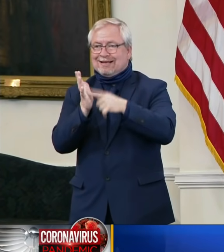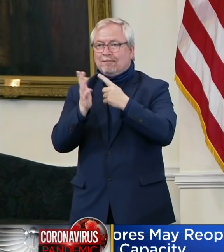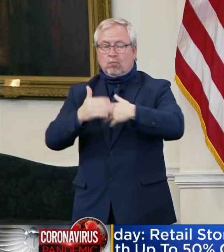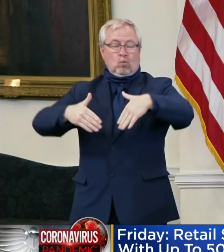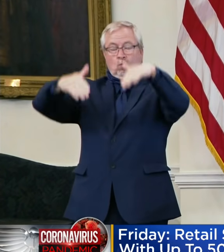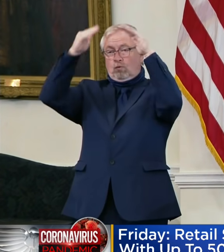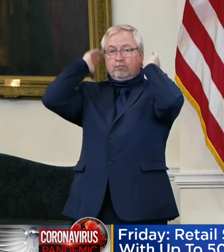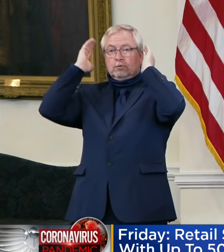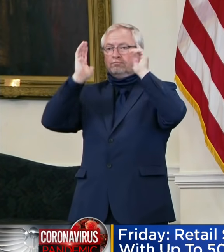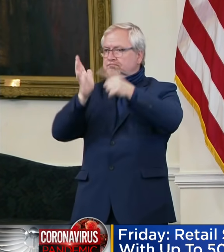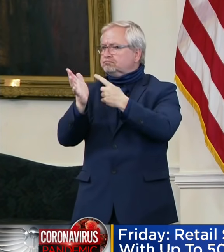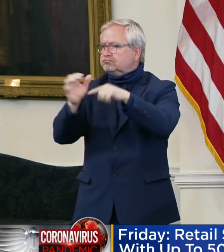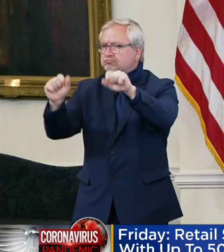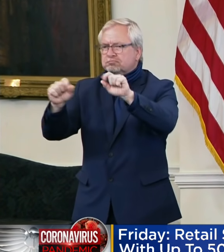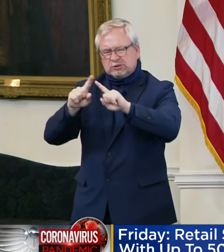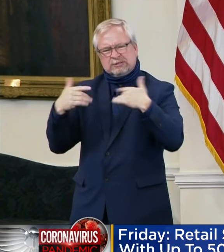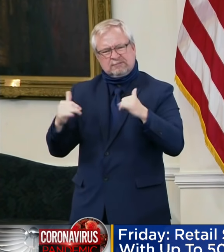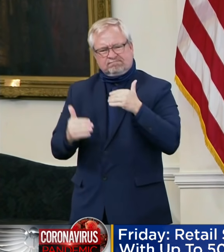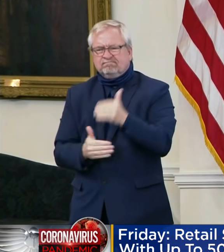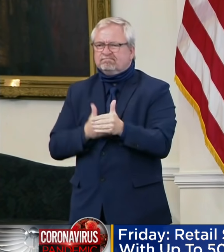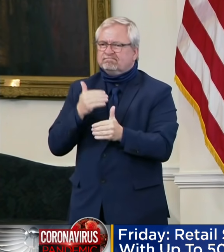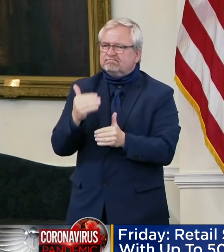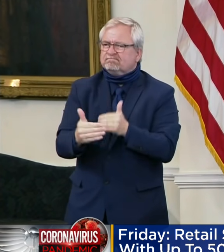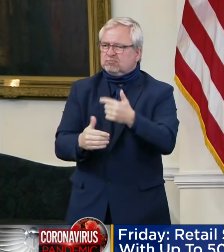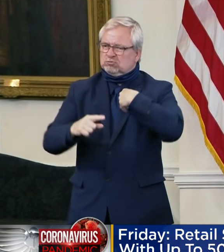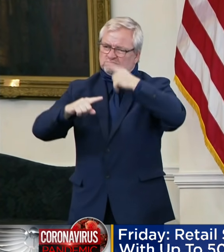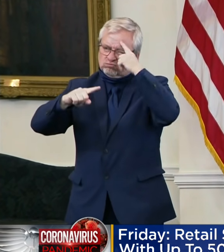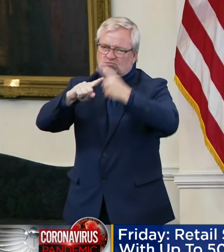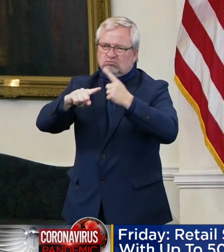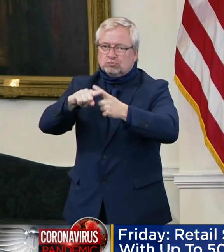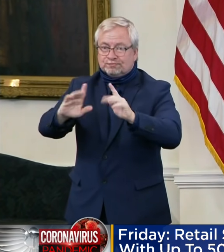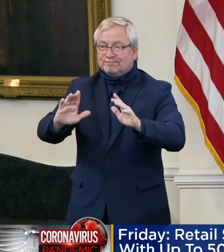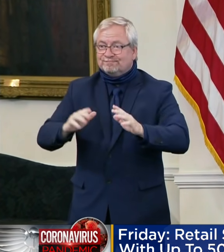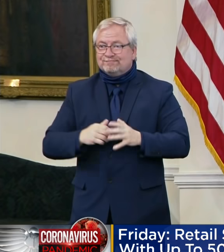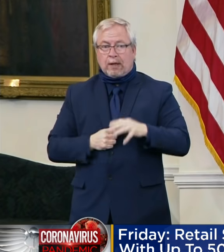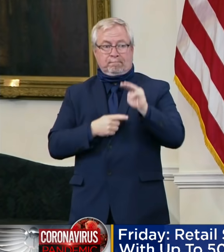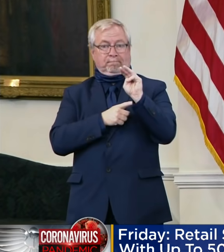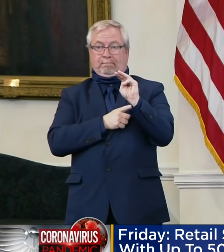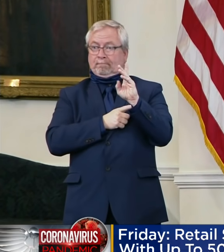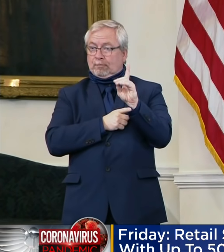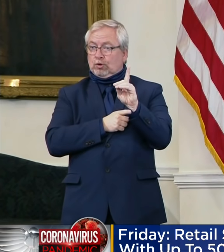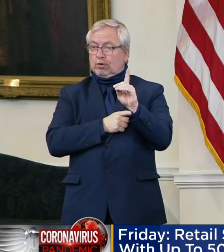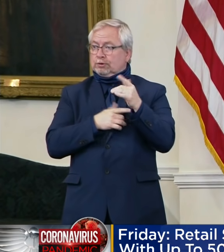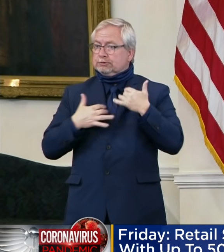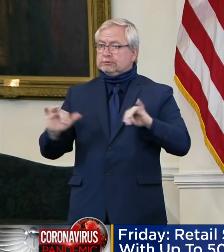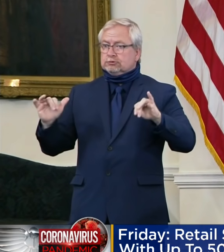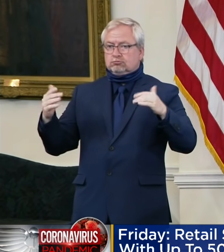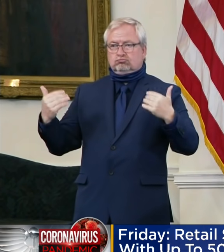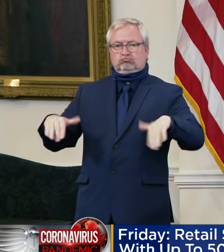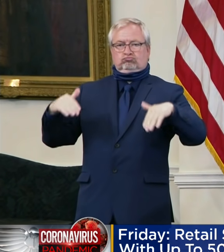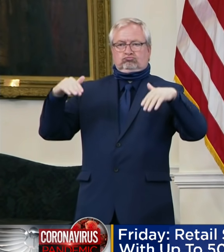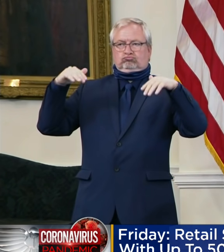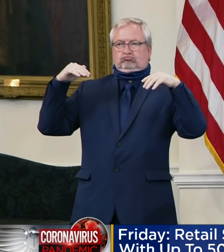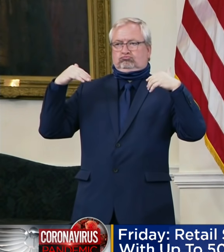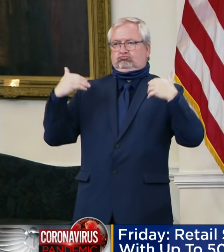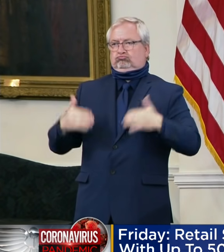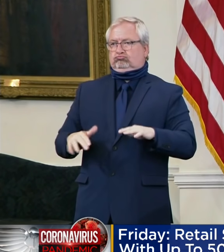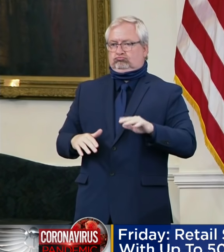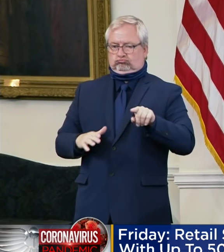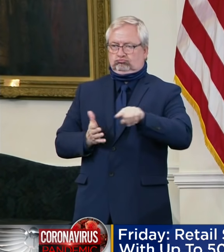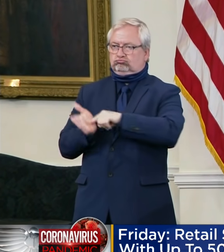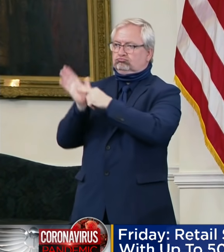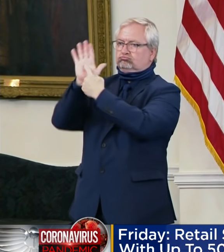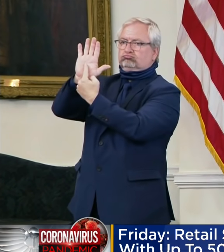Maryland has been and will remain at the forefront of fighting this pandemic.